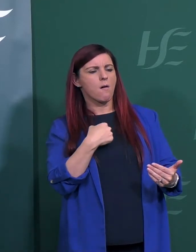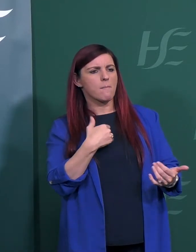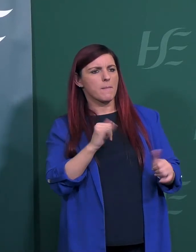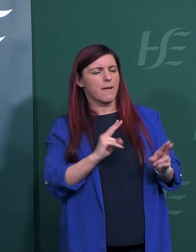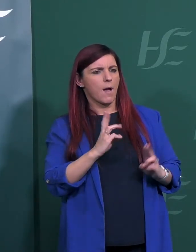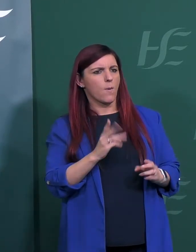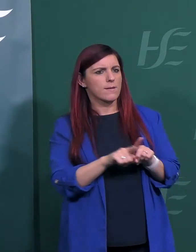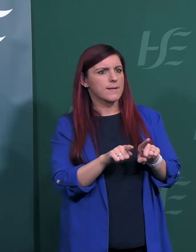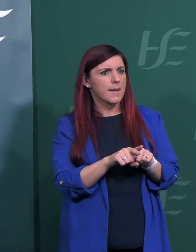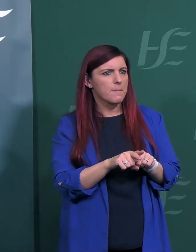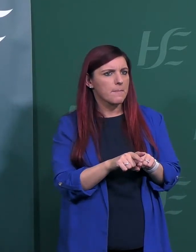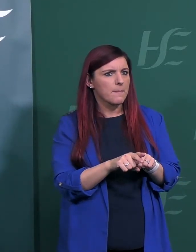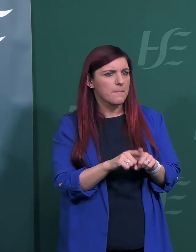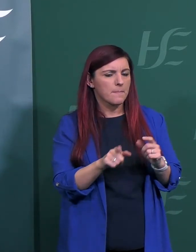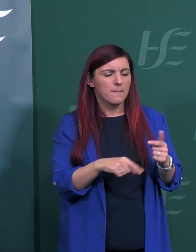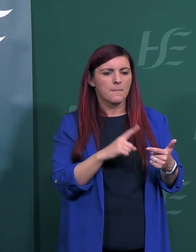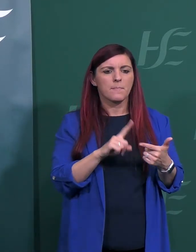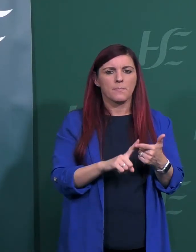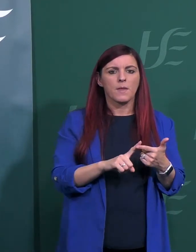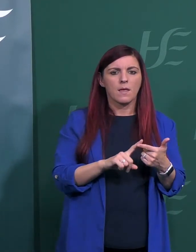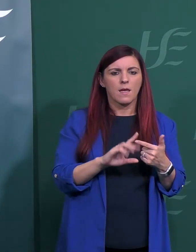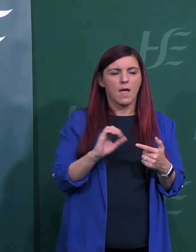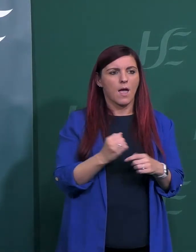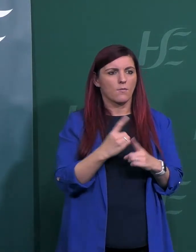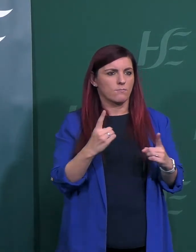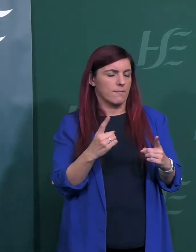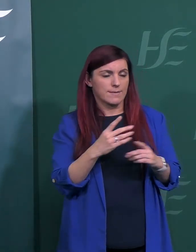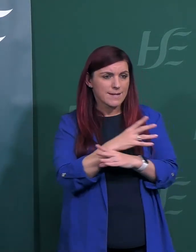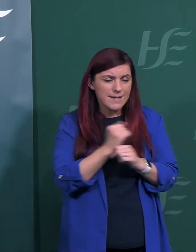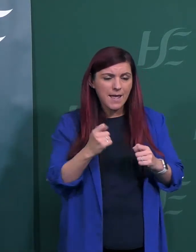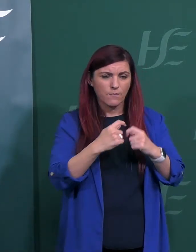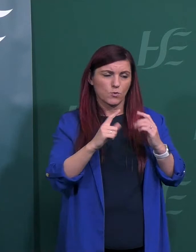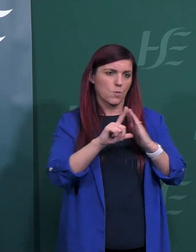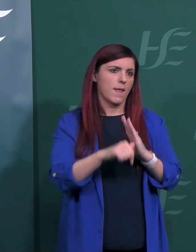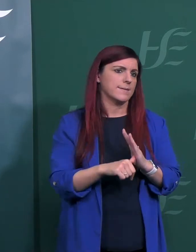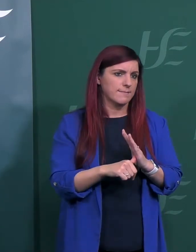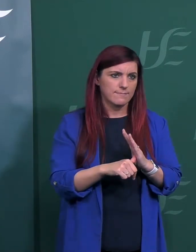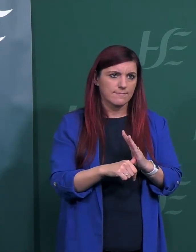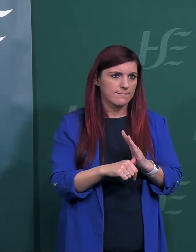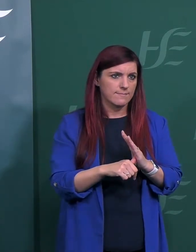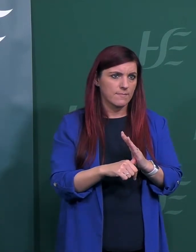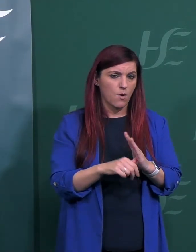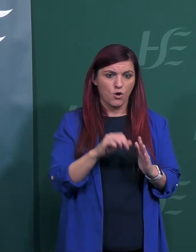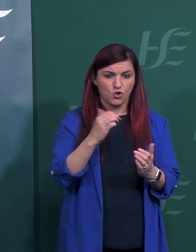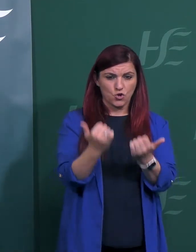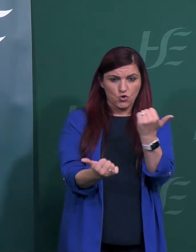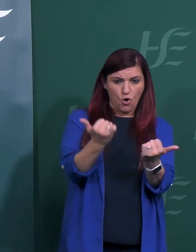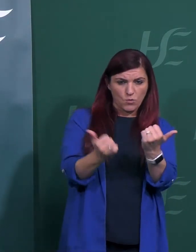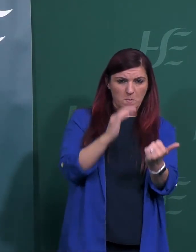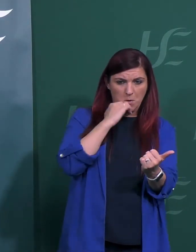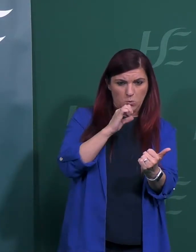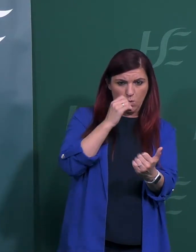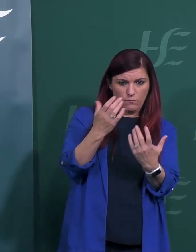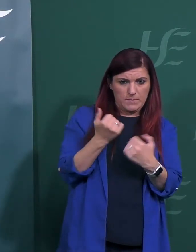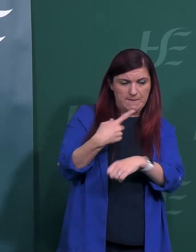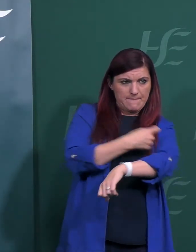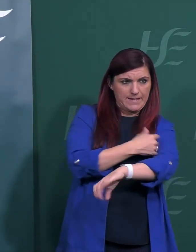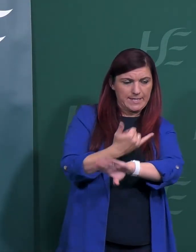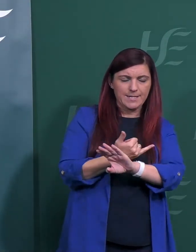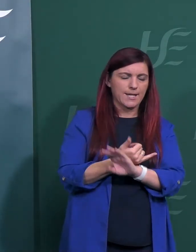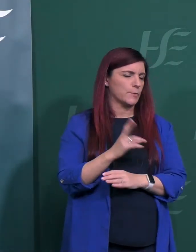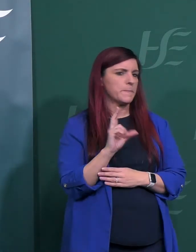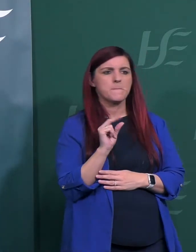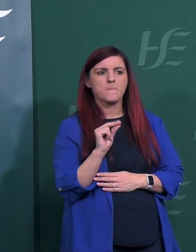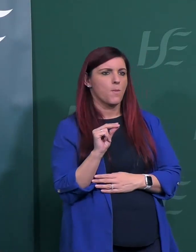isn't vaccinated at this point in time, it's never too late, and nobody is judging anybody in terms of when or how they come through